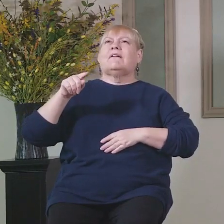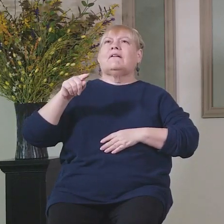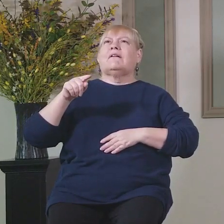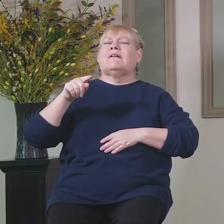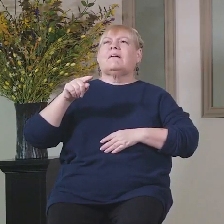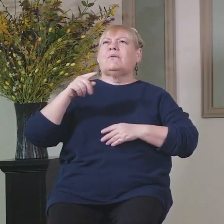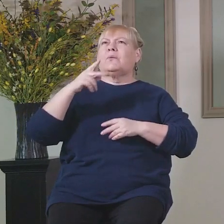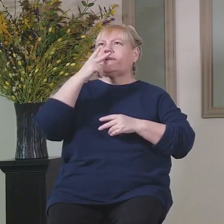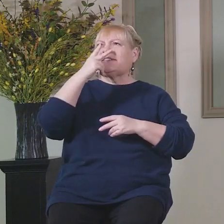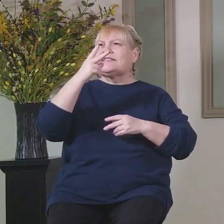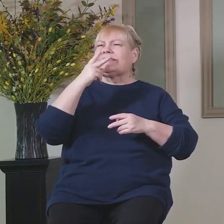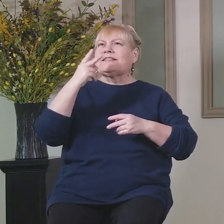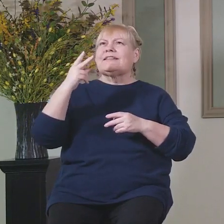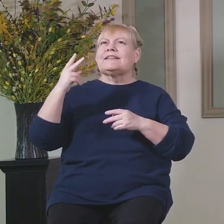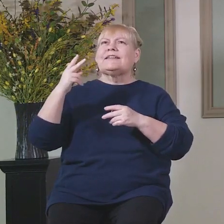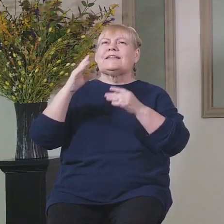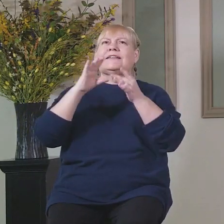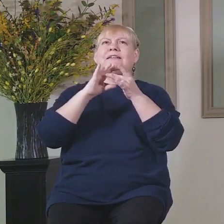of